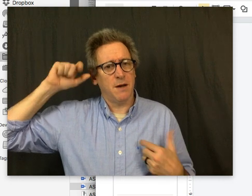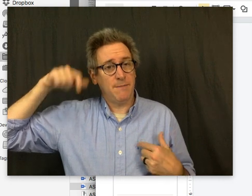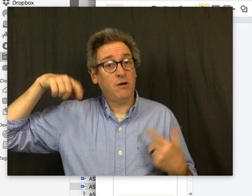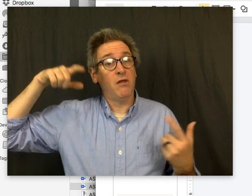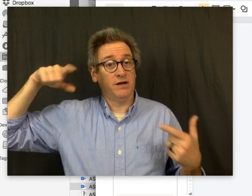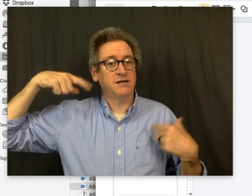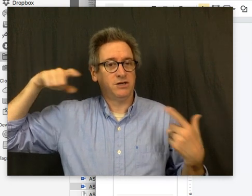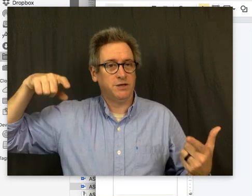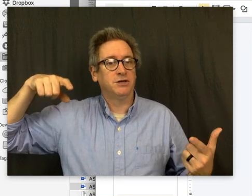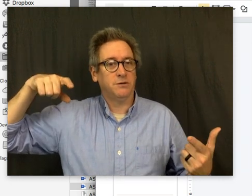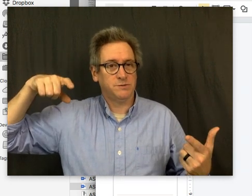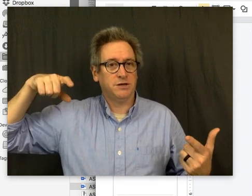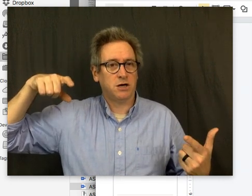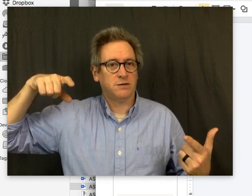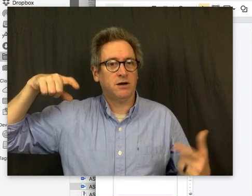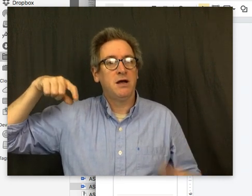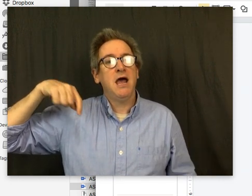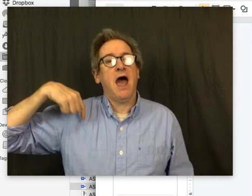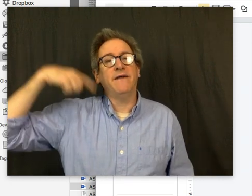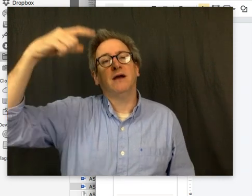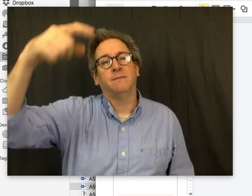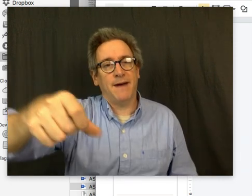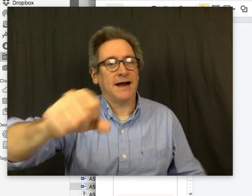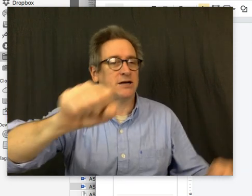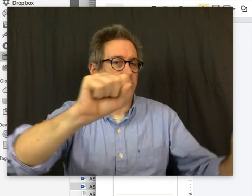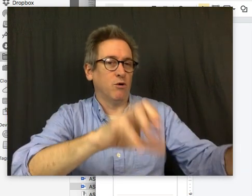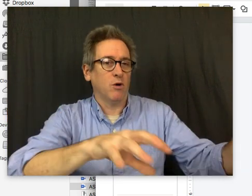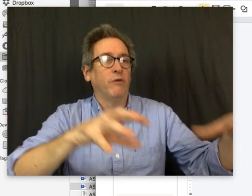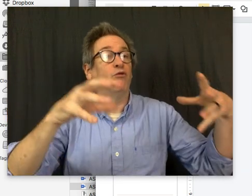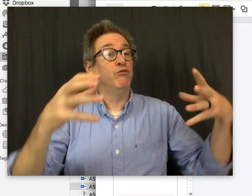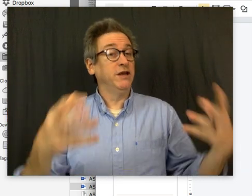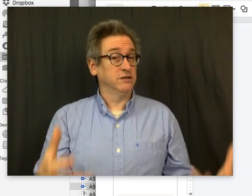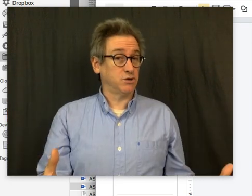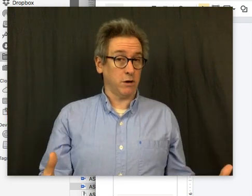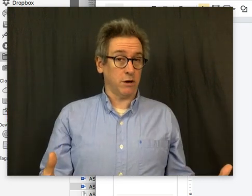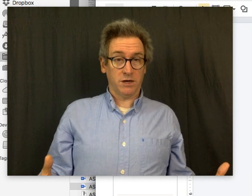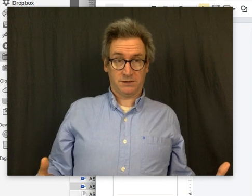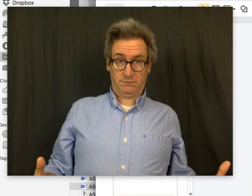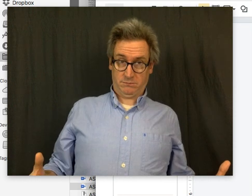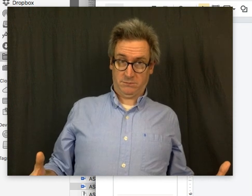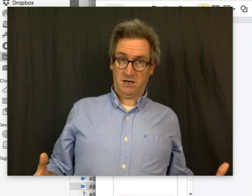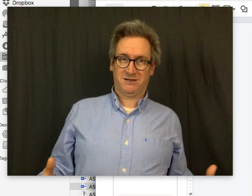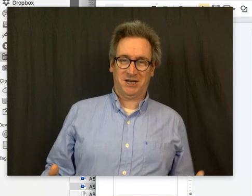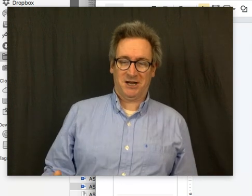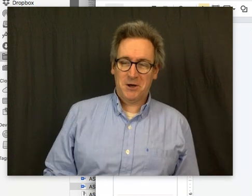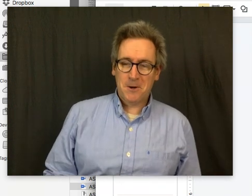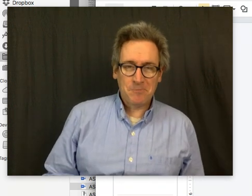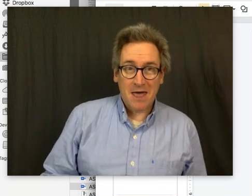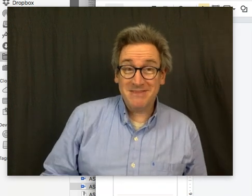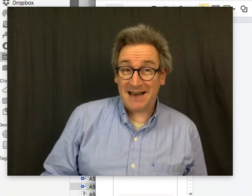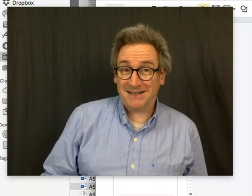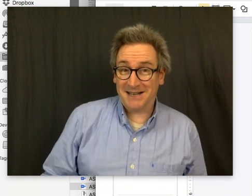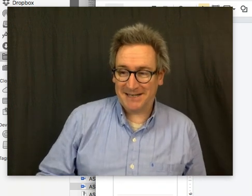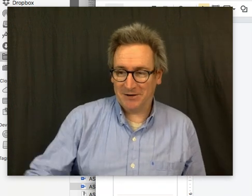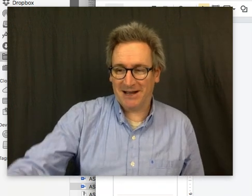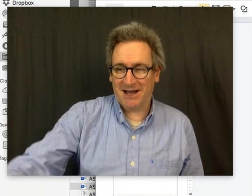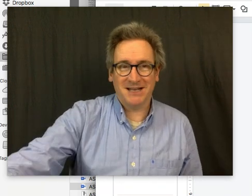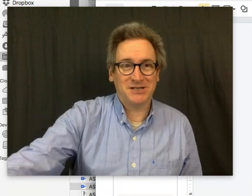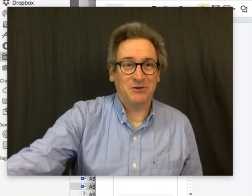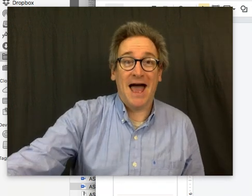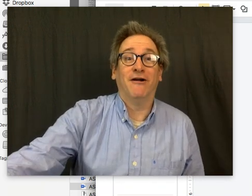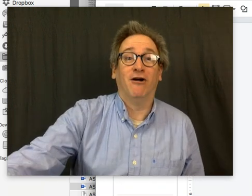conversation about the situation that was being talked about, and then comes back to report what the real story was. Gee, that doesn't sound